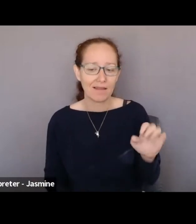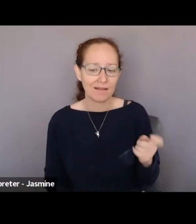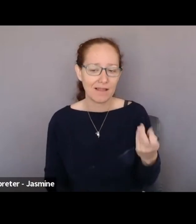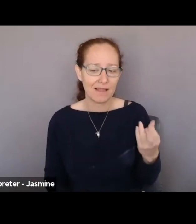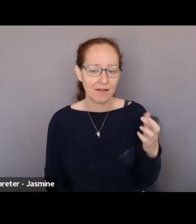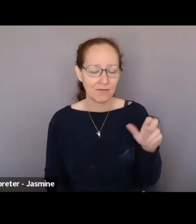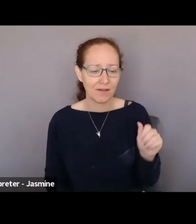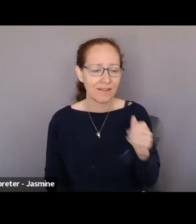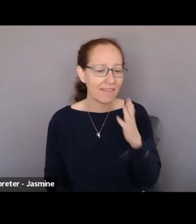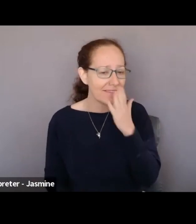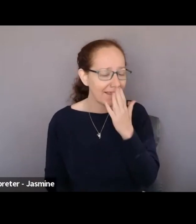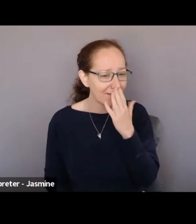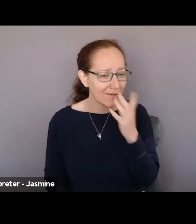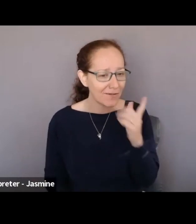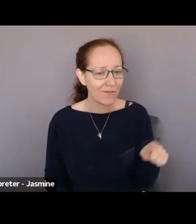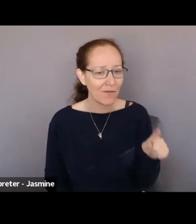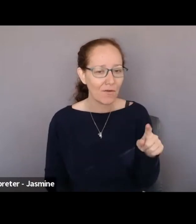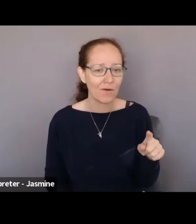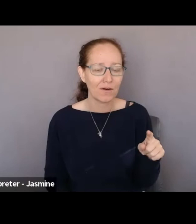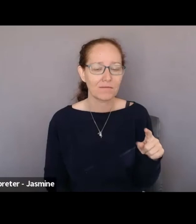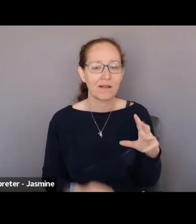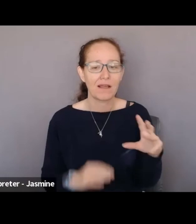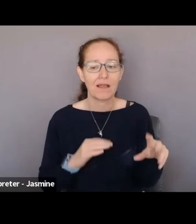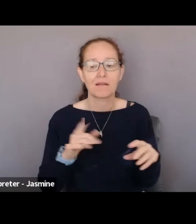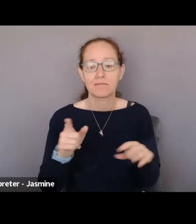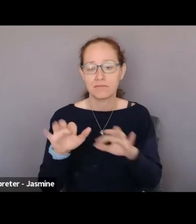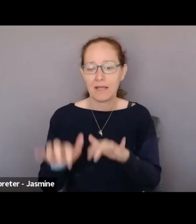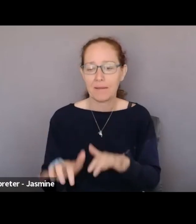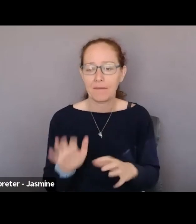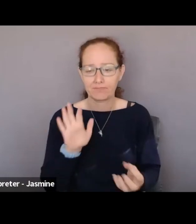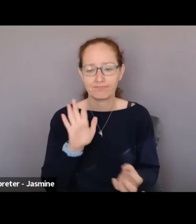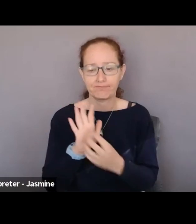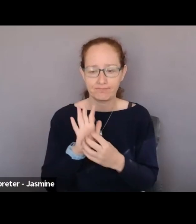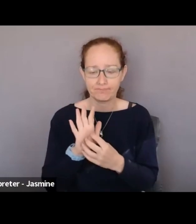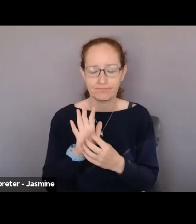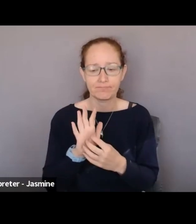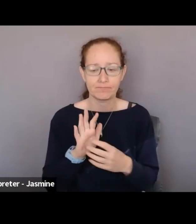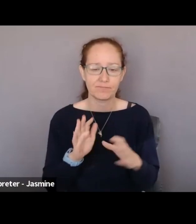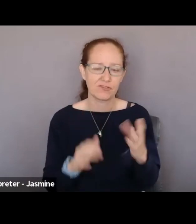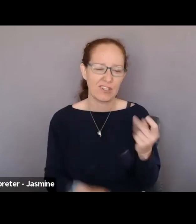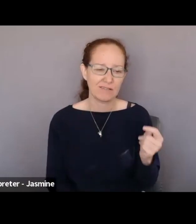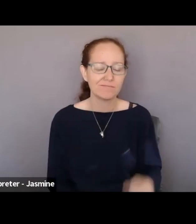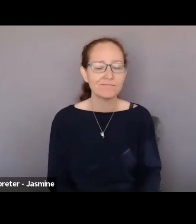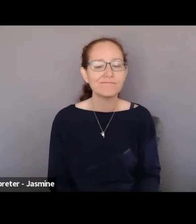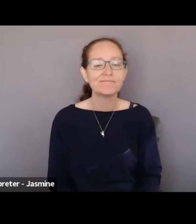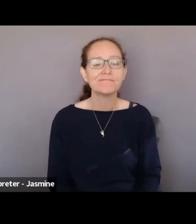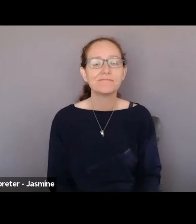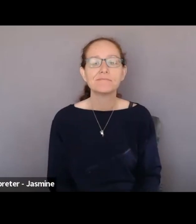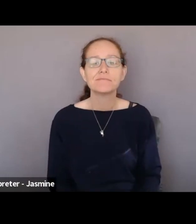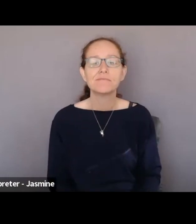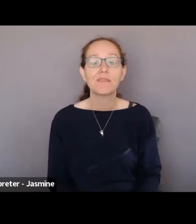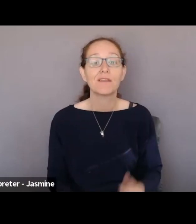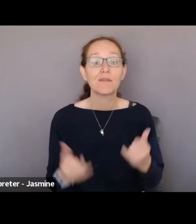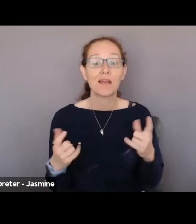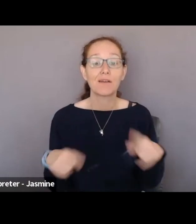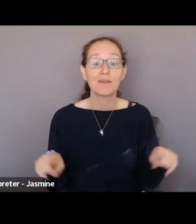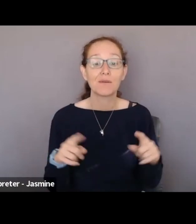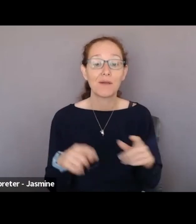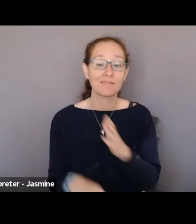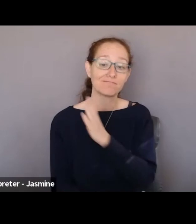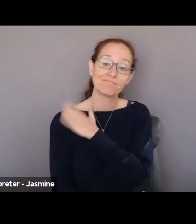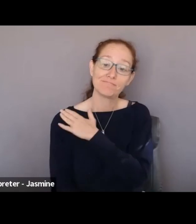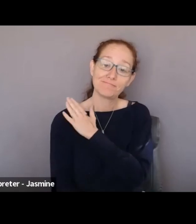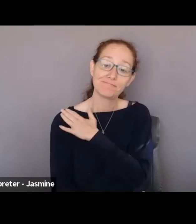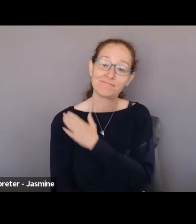the verse in the chat. So everybody, please give yourself a pat on the